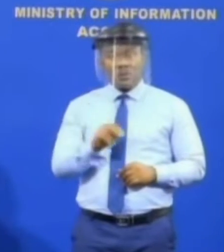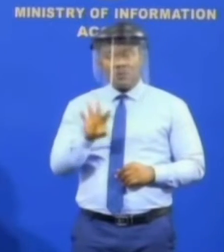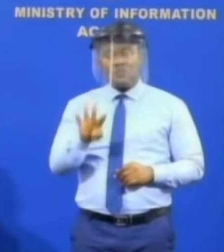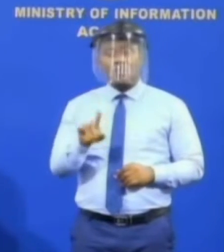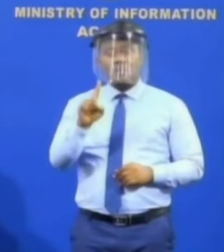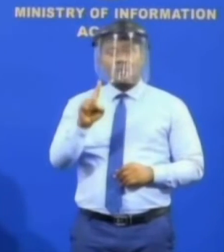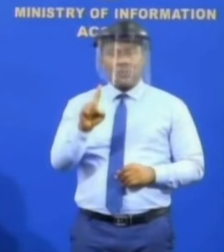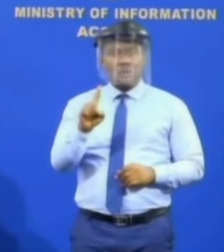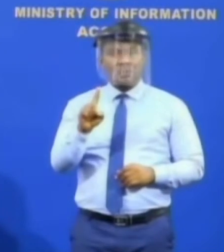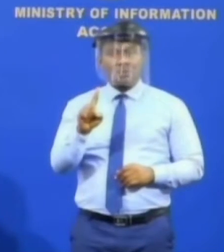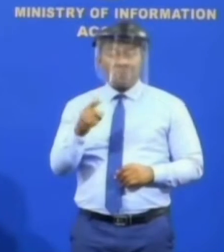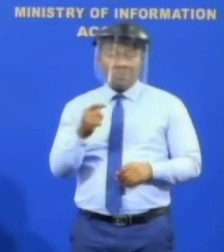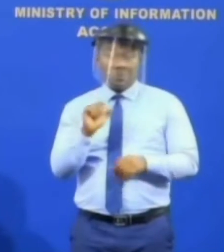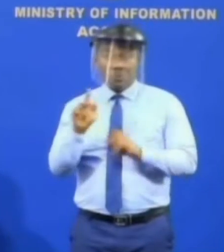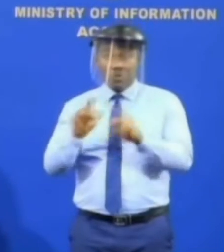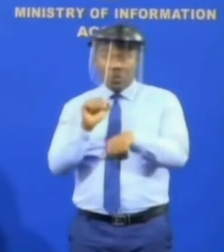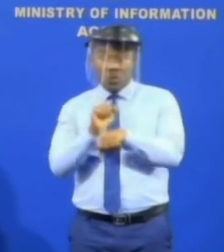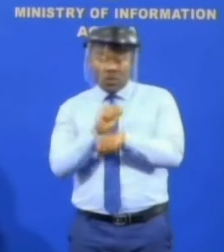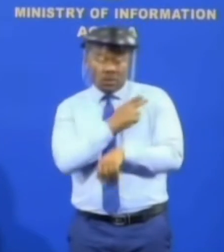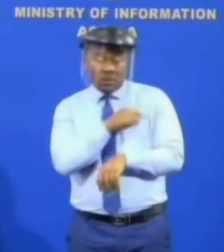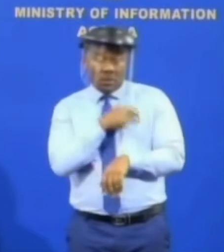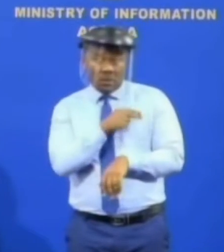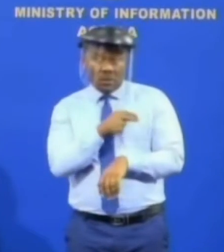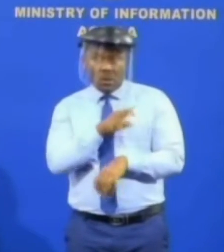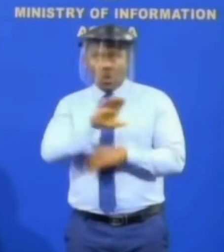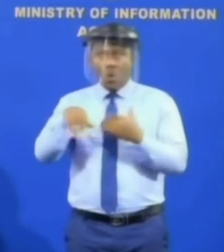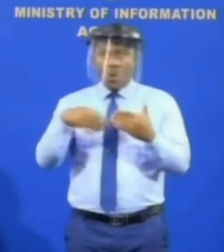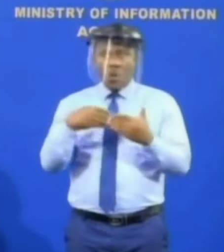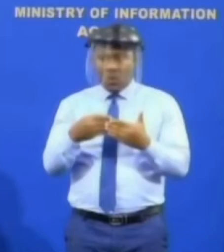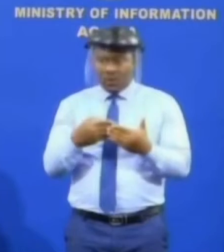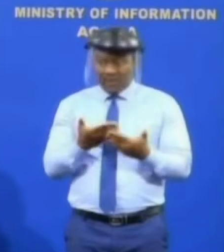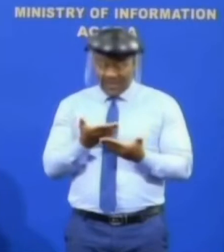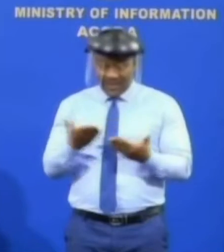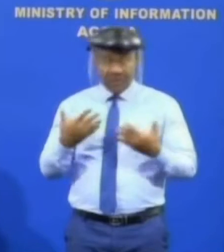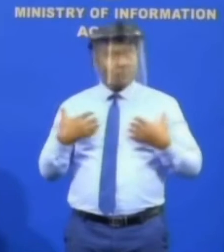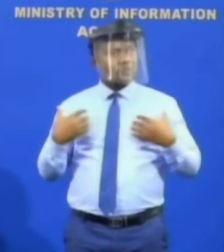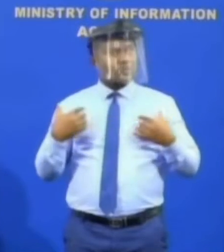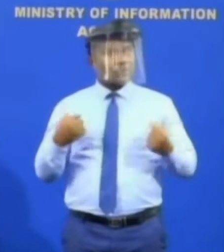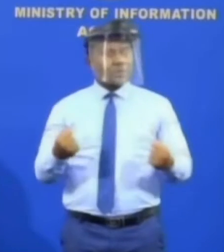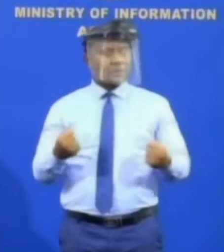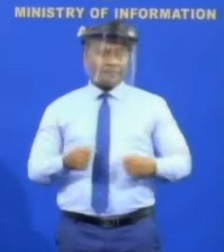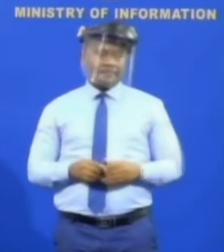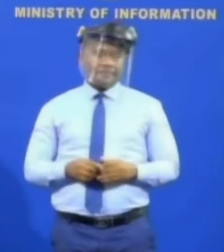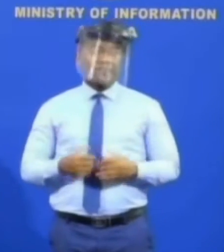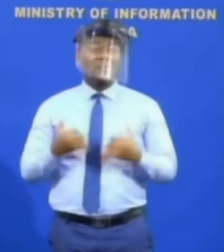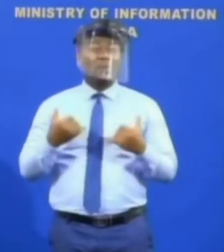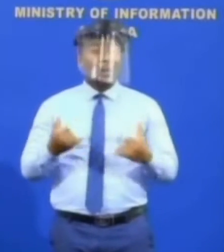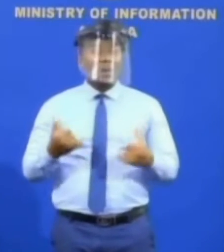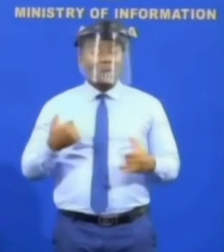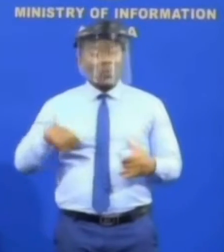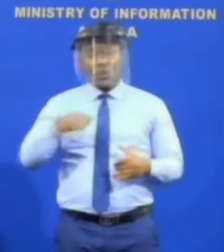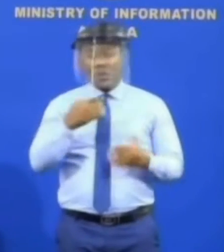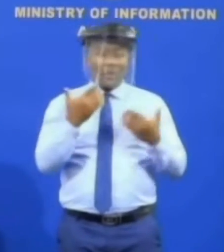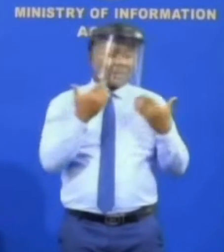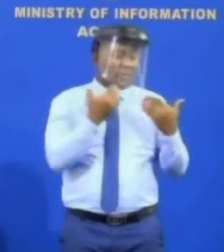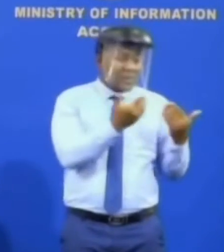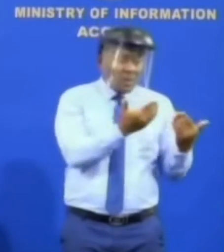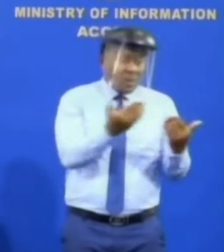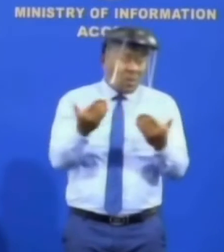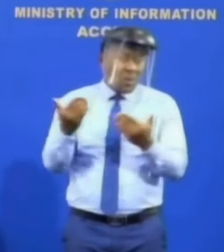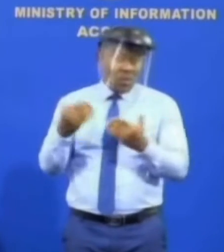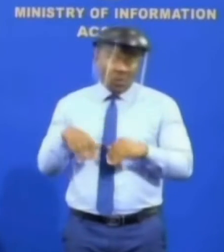41 health workers infected, and they have all recovered. I want to use this opportunity to also thank their health workers